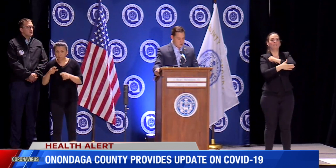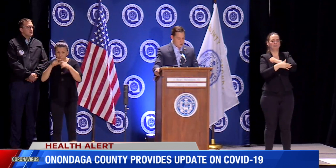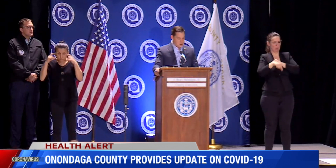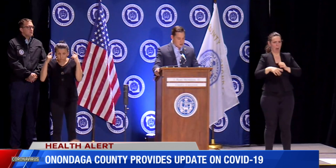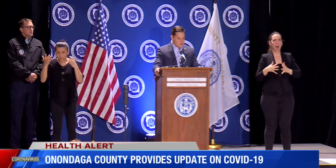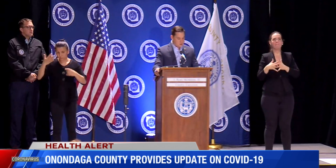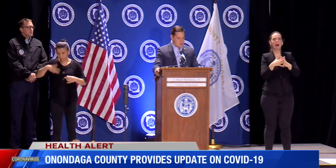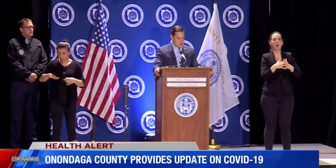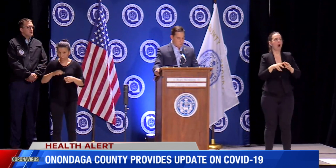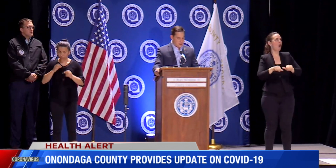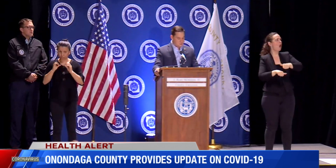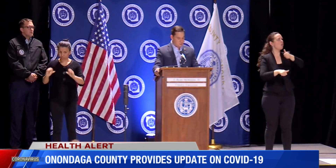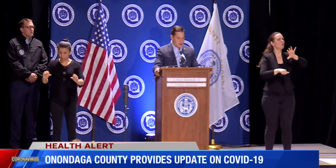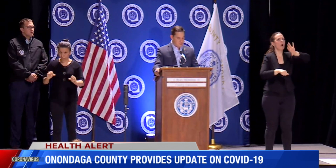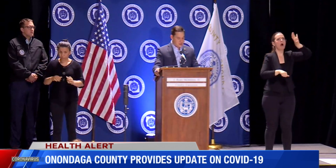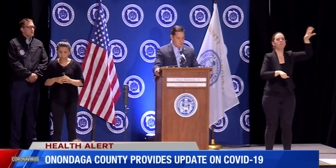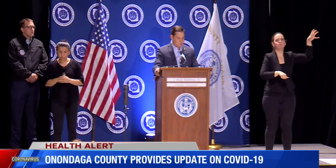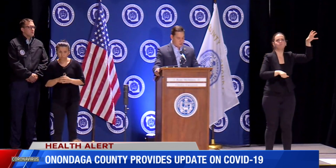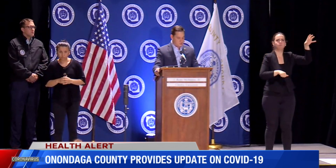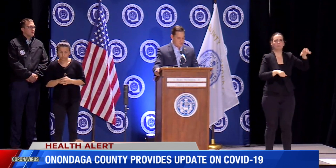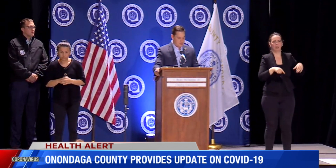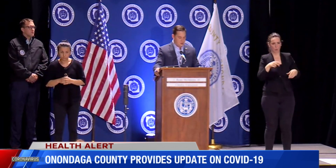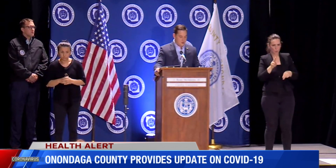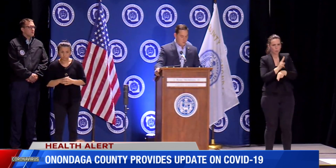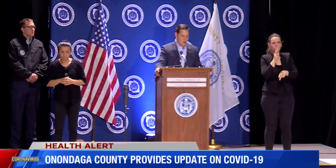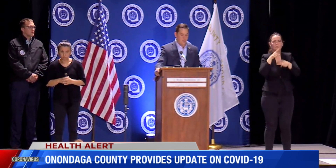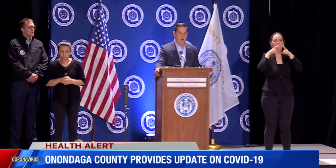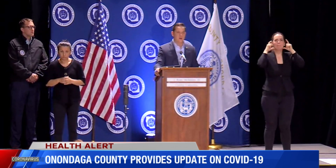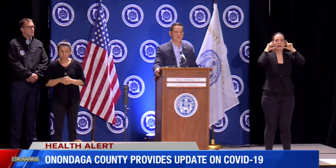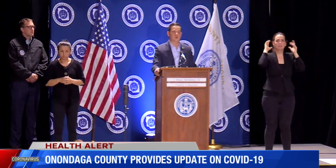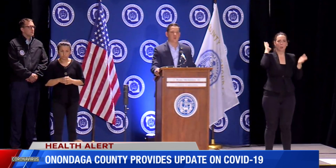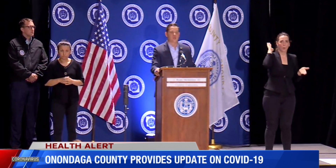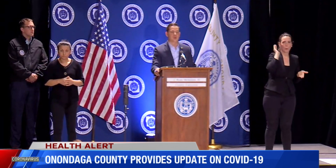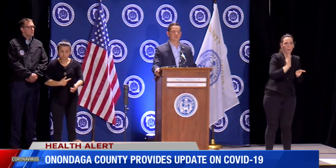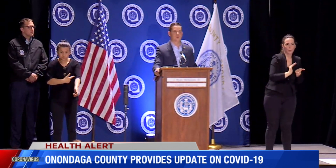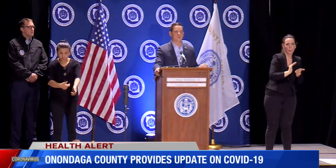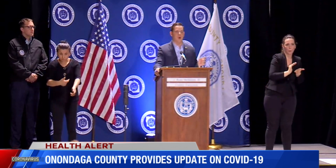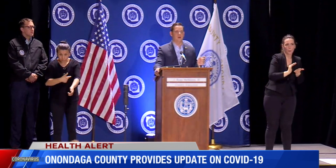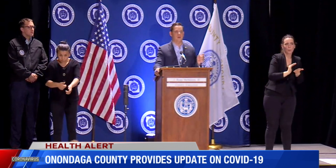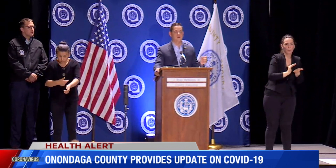that. Certainly the Plasma Project with Upstate and Red Cross, the